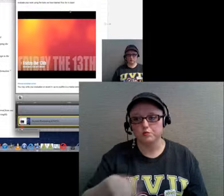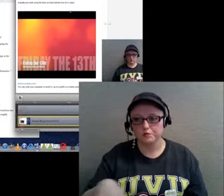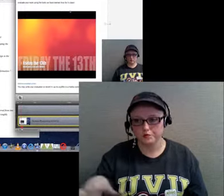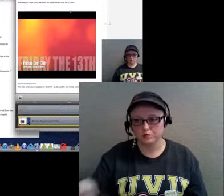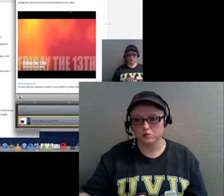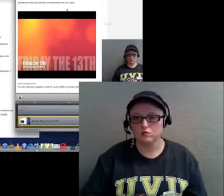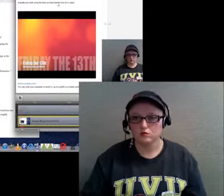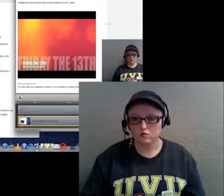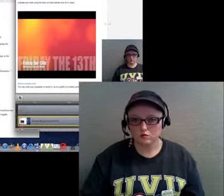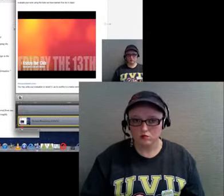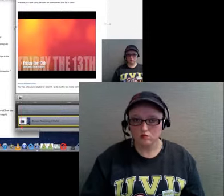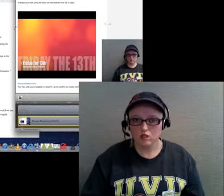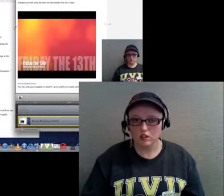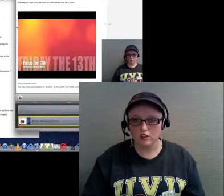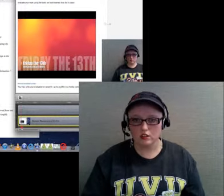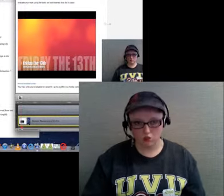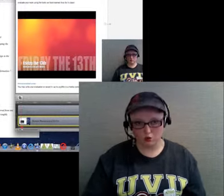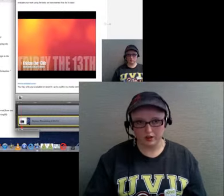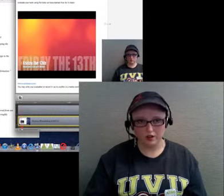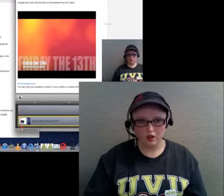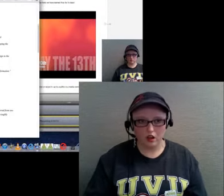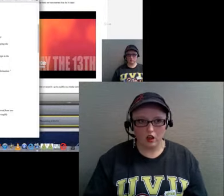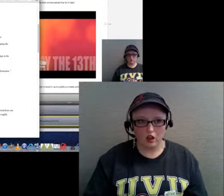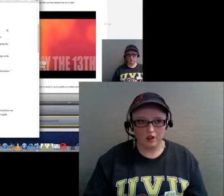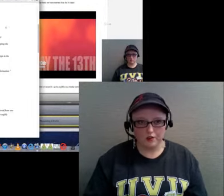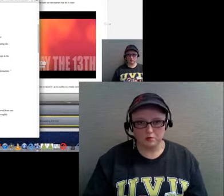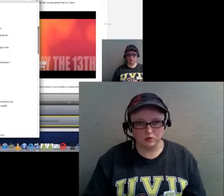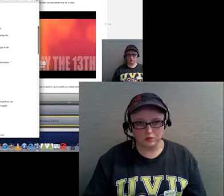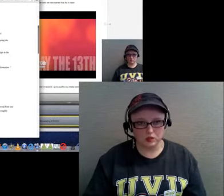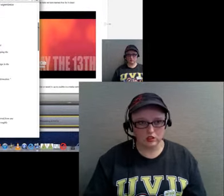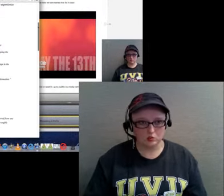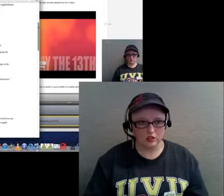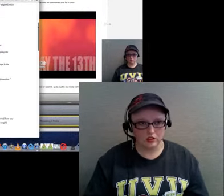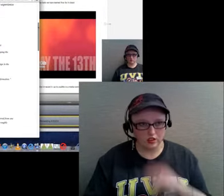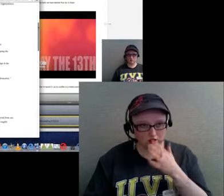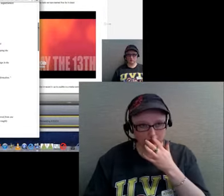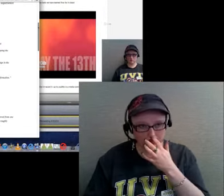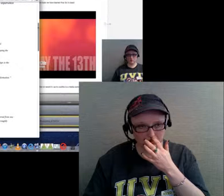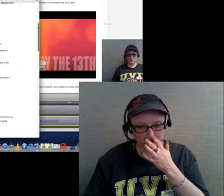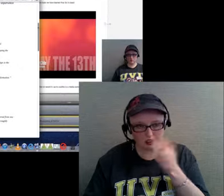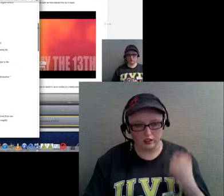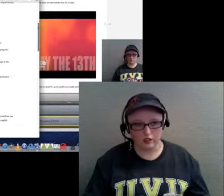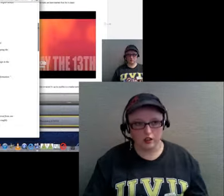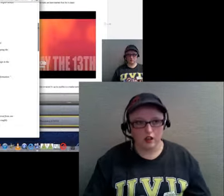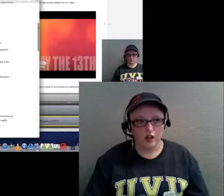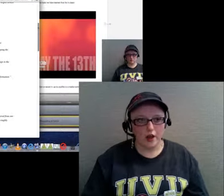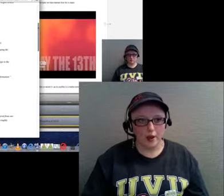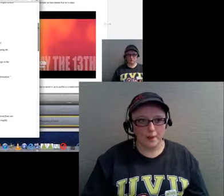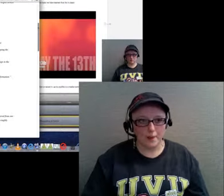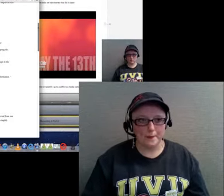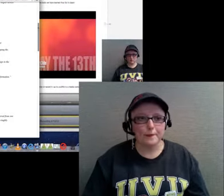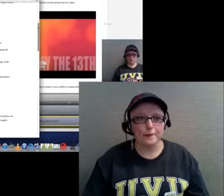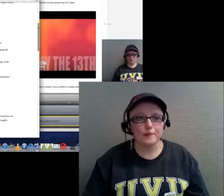to the story. Some of the things I have outlined here.